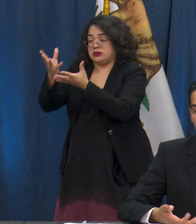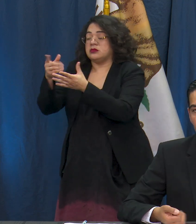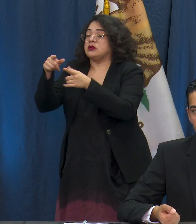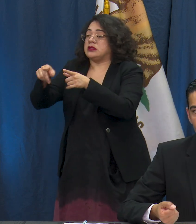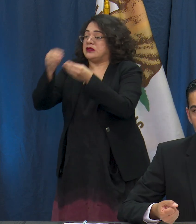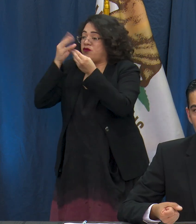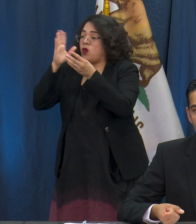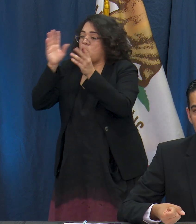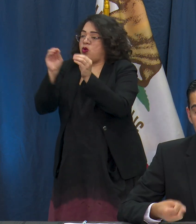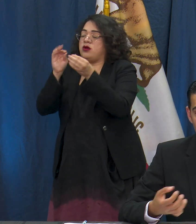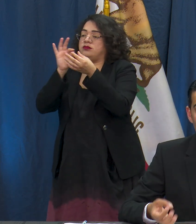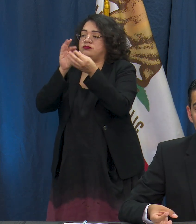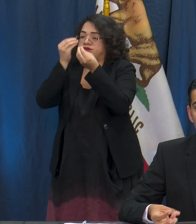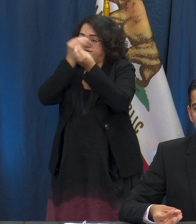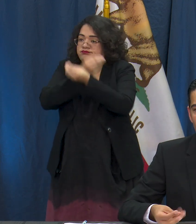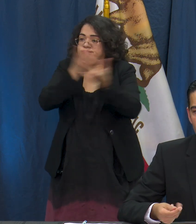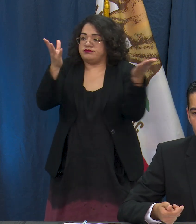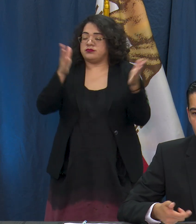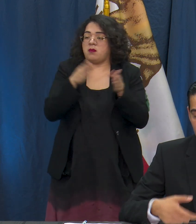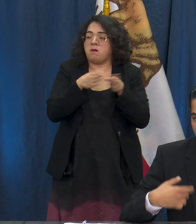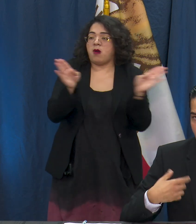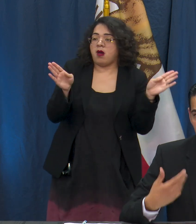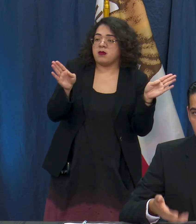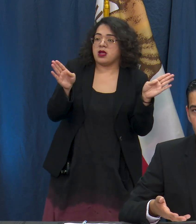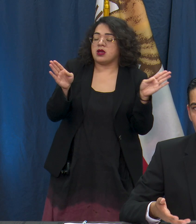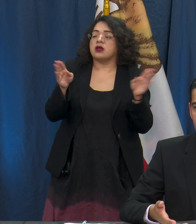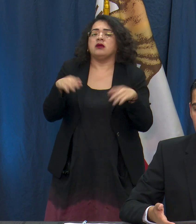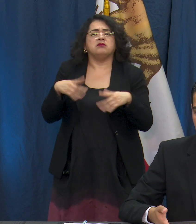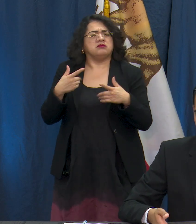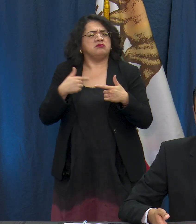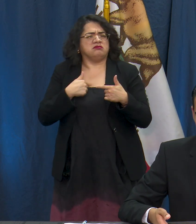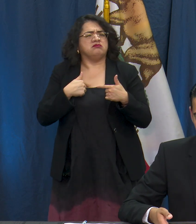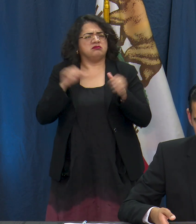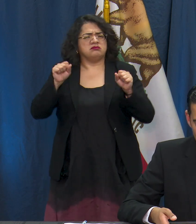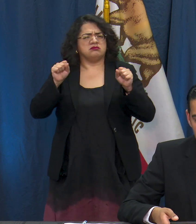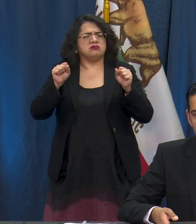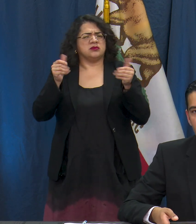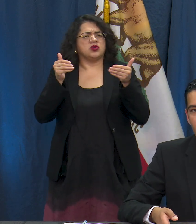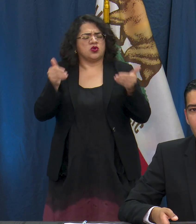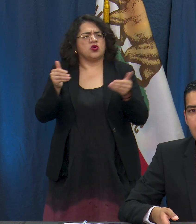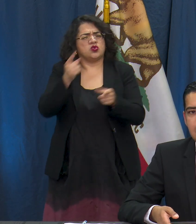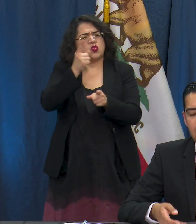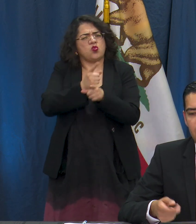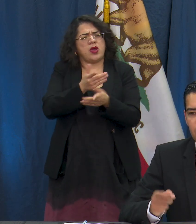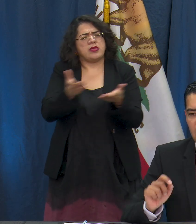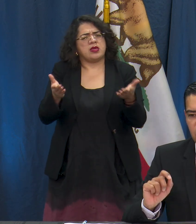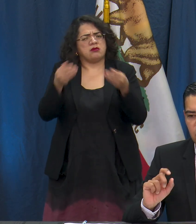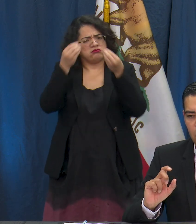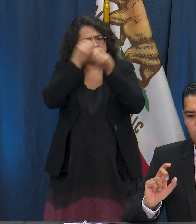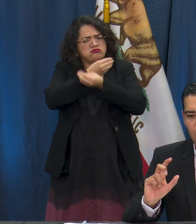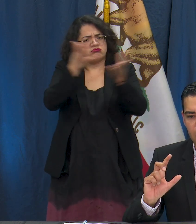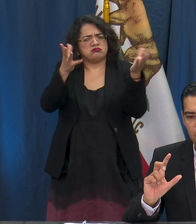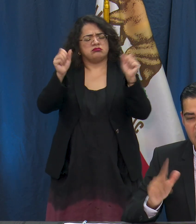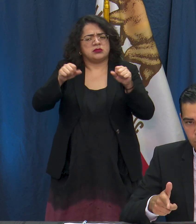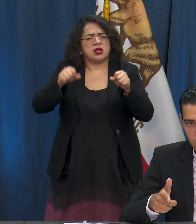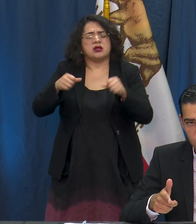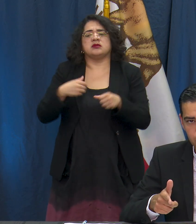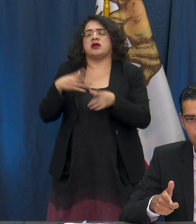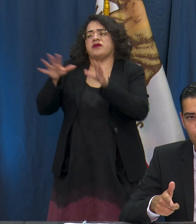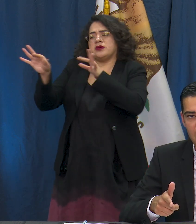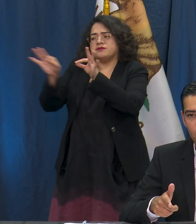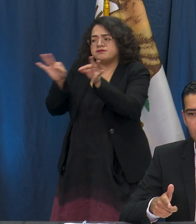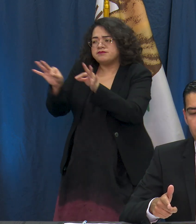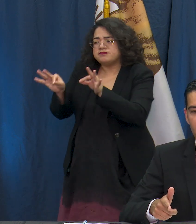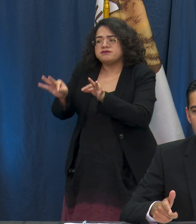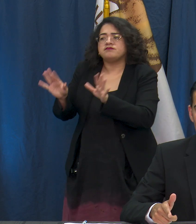released to the public, and I believe it should be, and I believe it's the right thing to do. And so that information